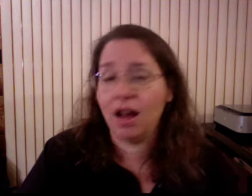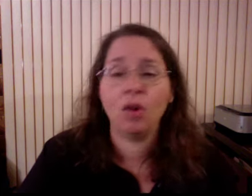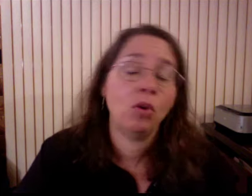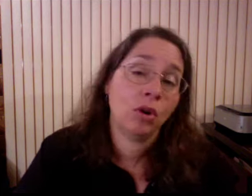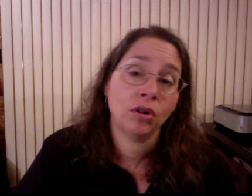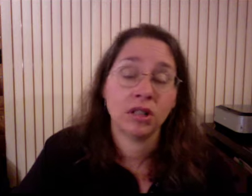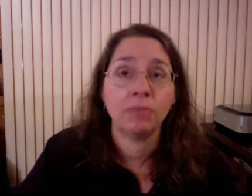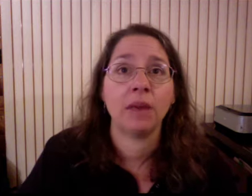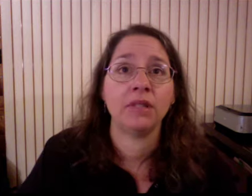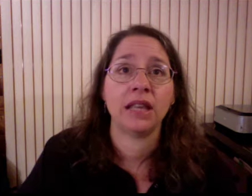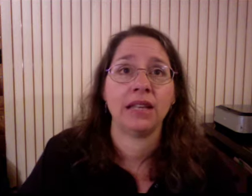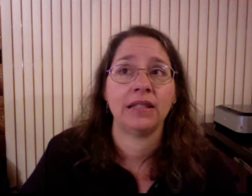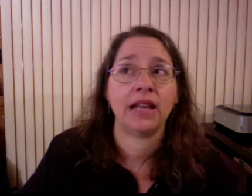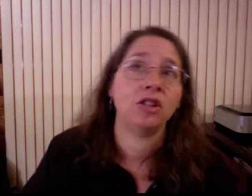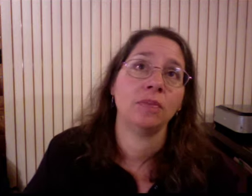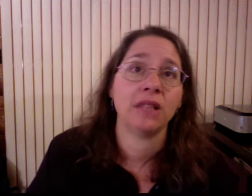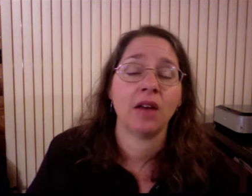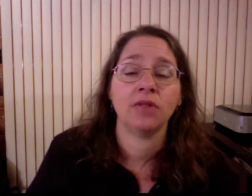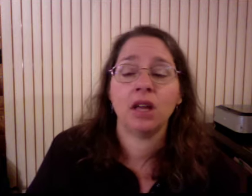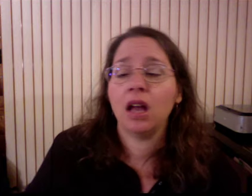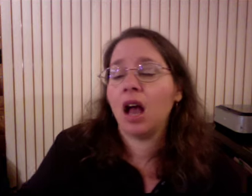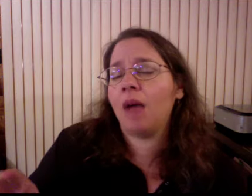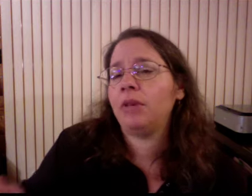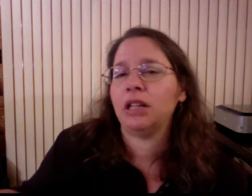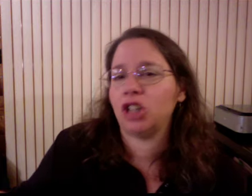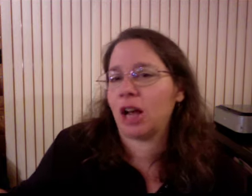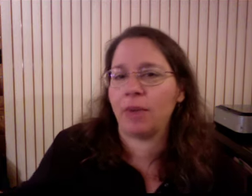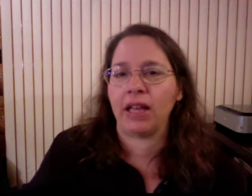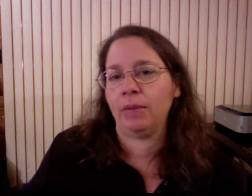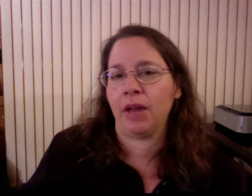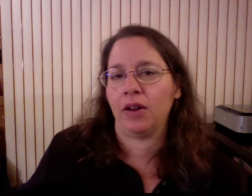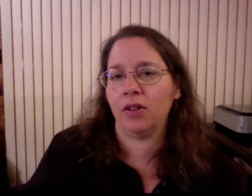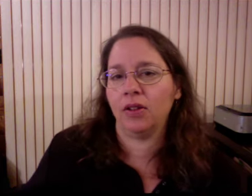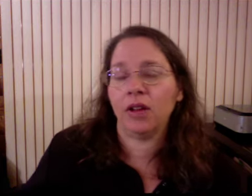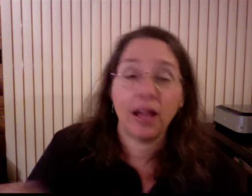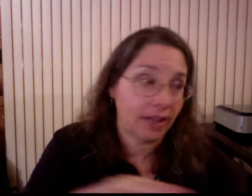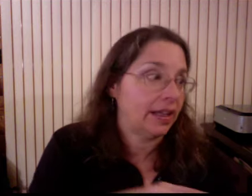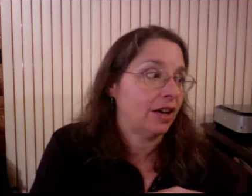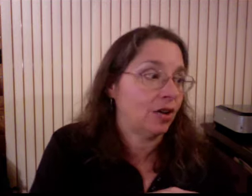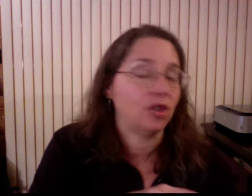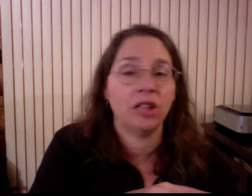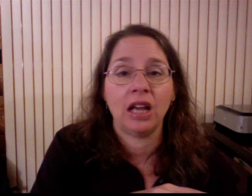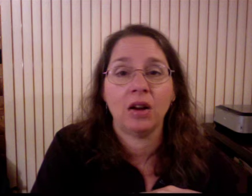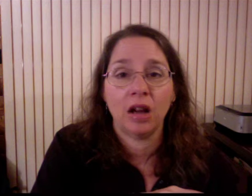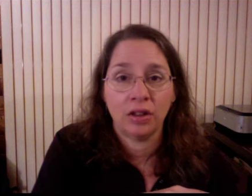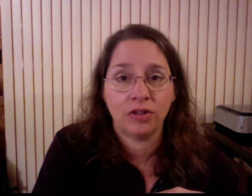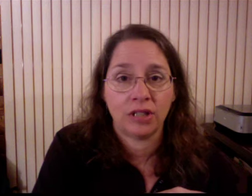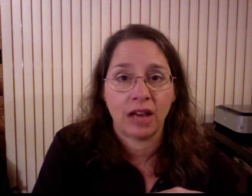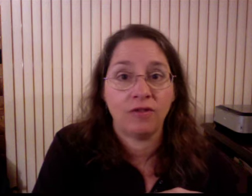Or sometimes they say to themselves, I'm going to check my email. And then they go to the other site